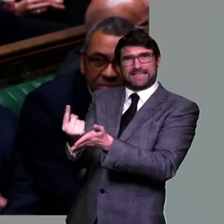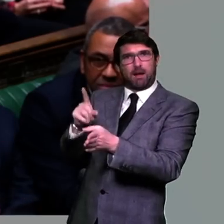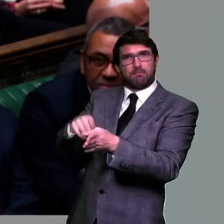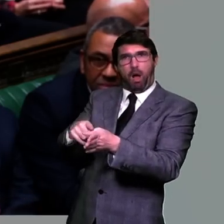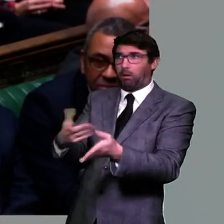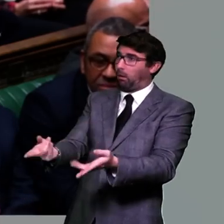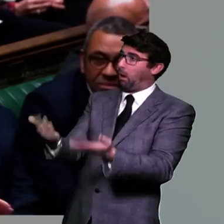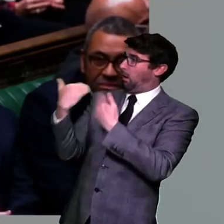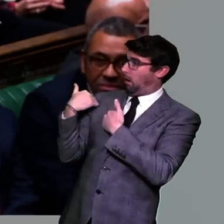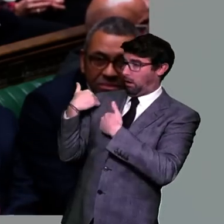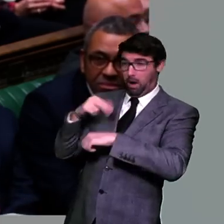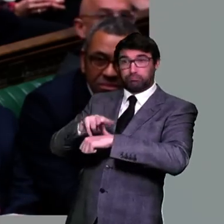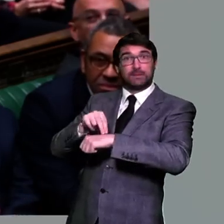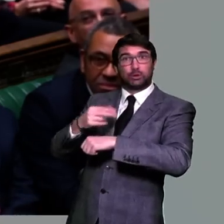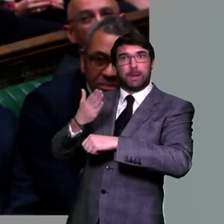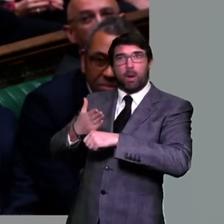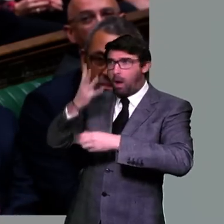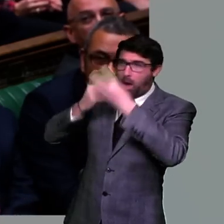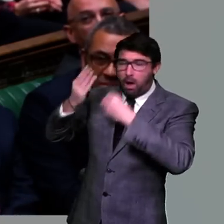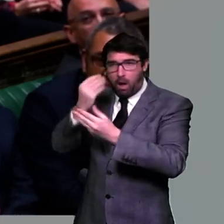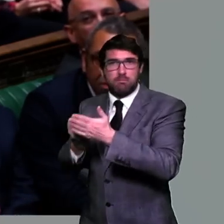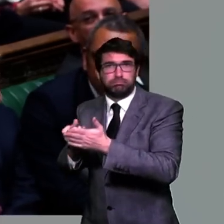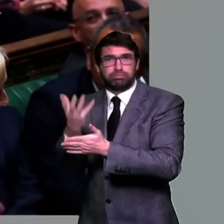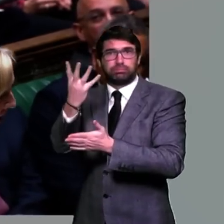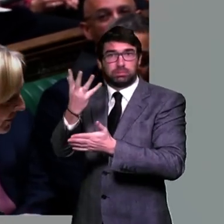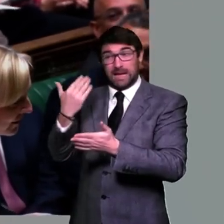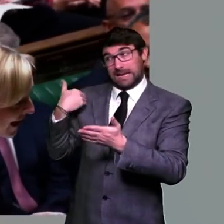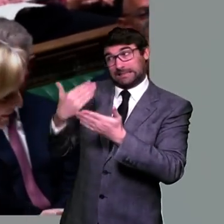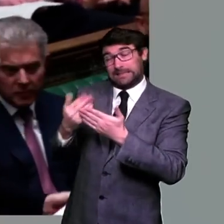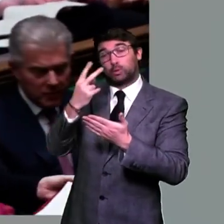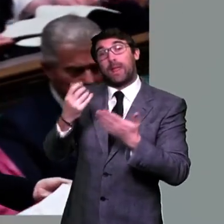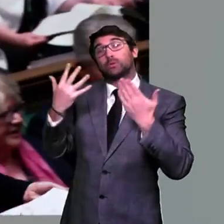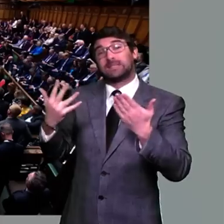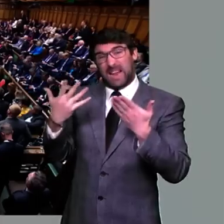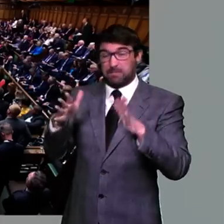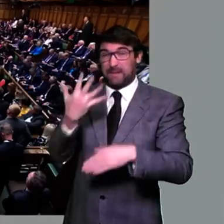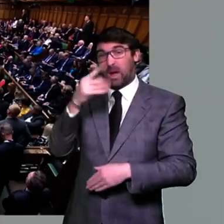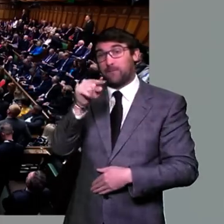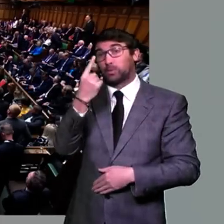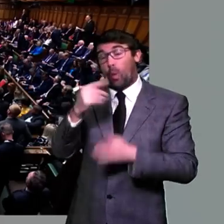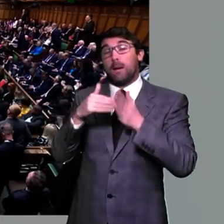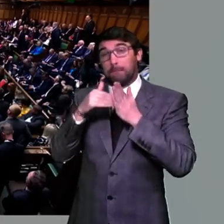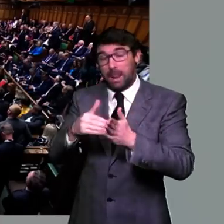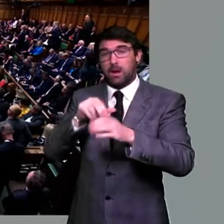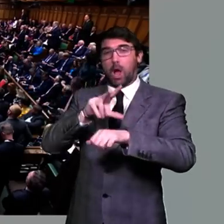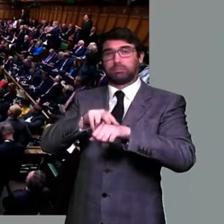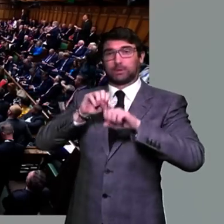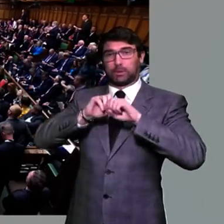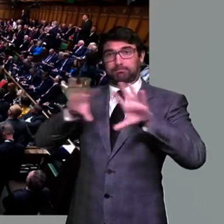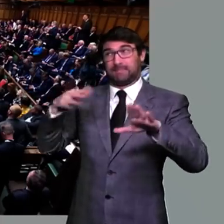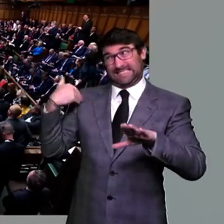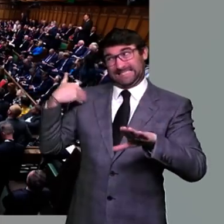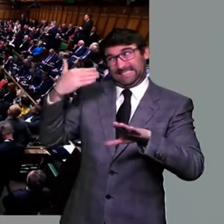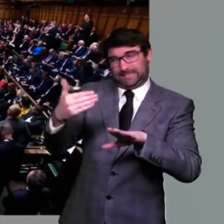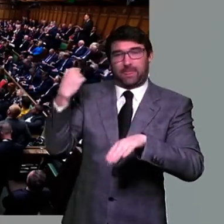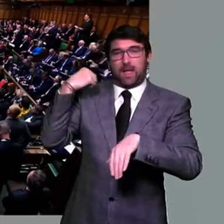proud that we've created 5.1 million apprenticeships since 2010. Smith. Mr.